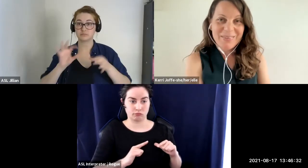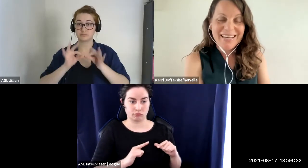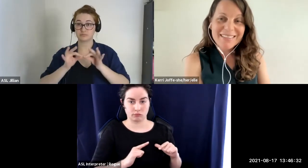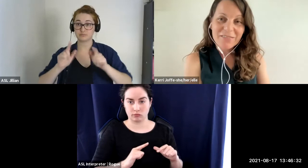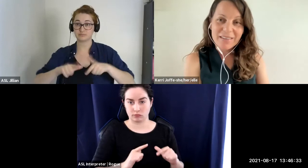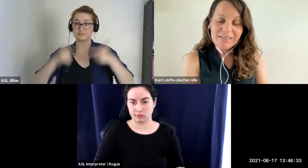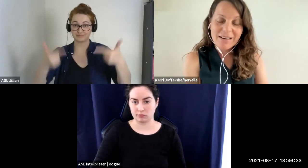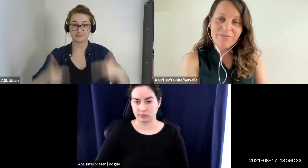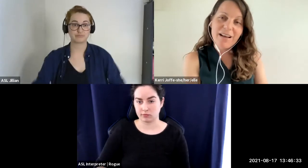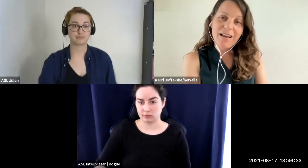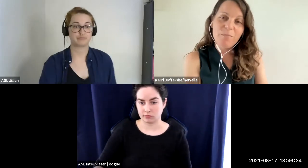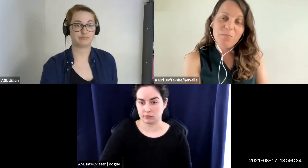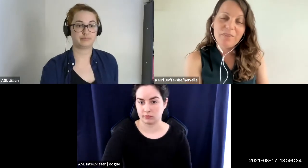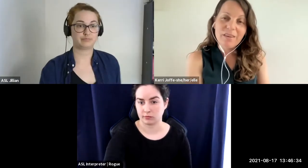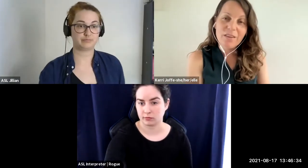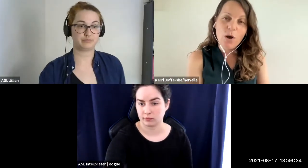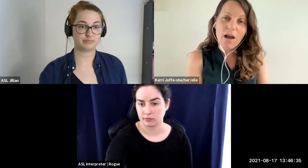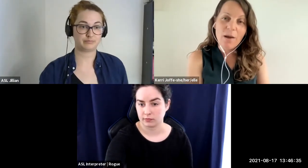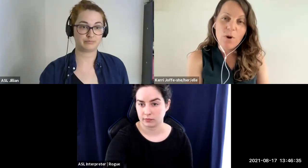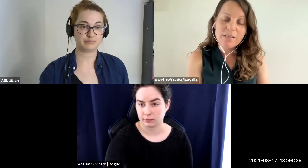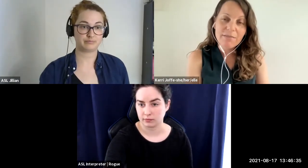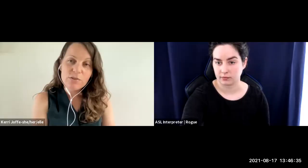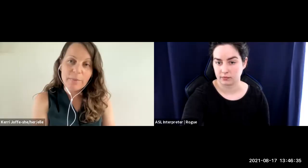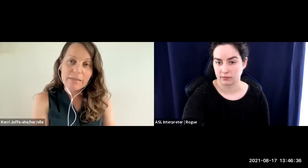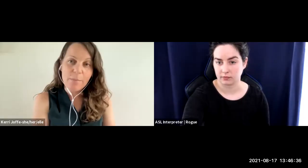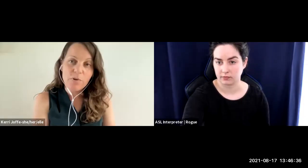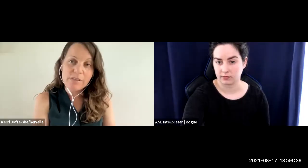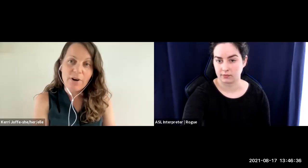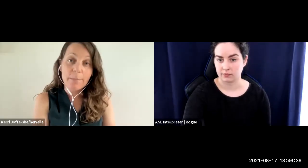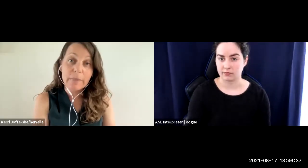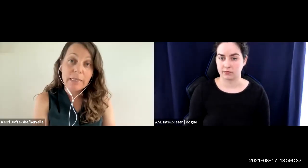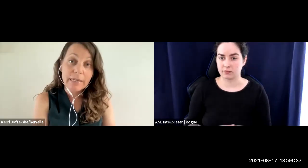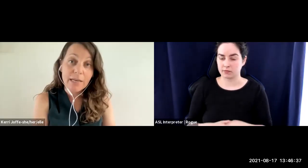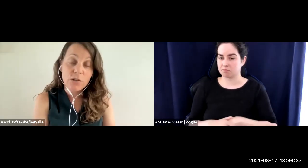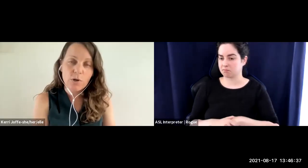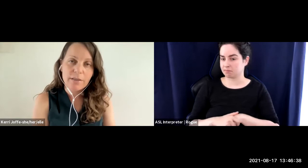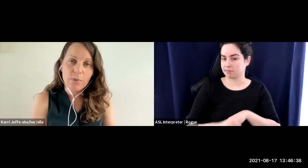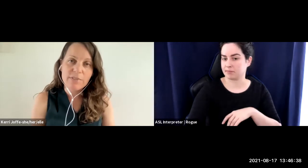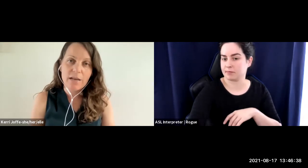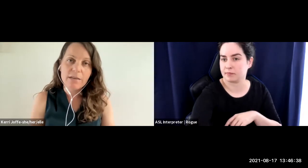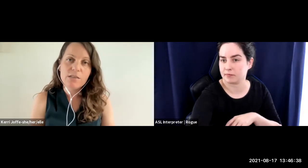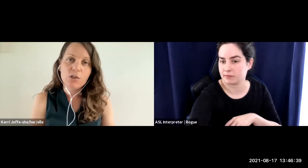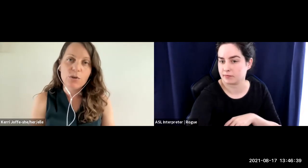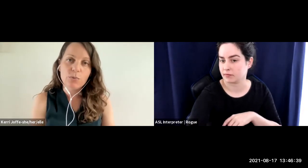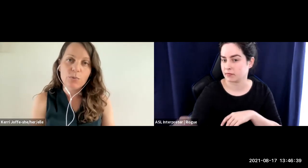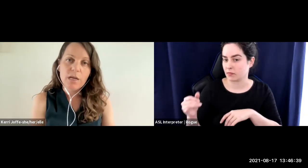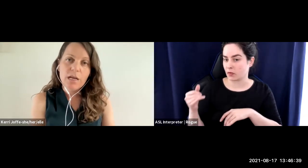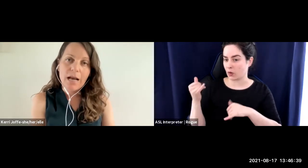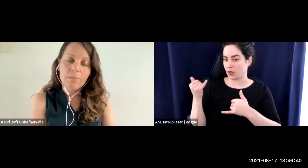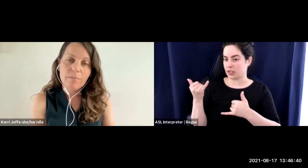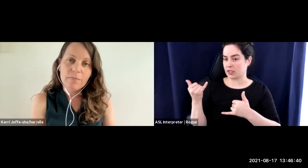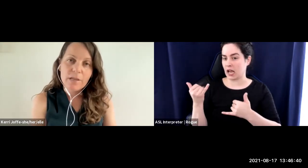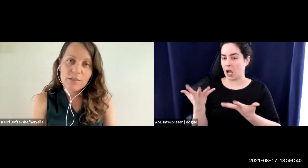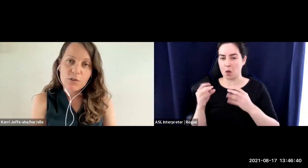Okay, so getting to the fun stuff. I wanted to give you some examples from litigation work that we've done to